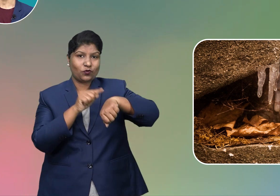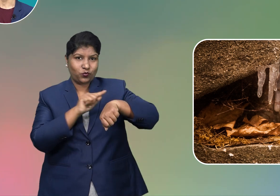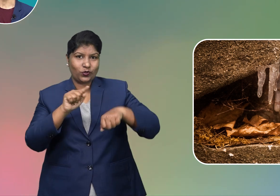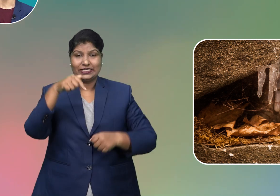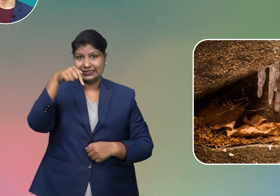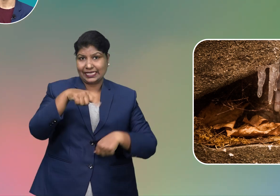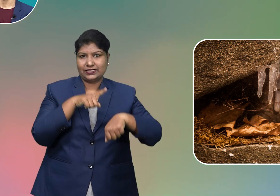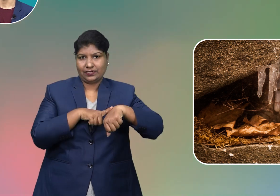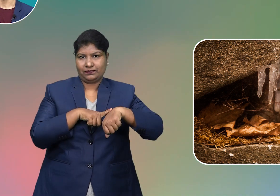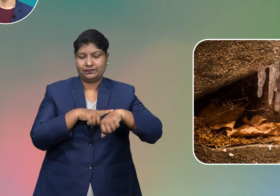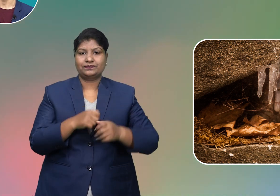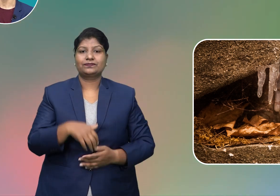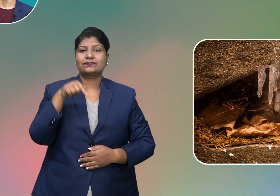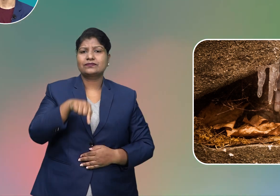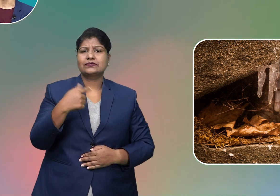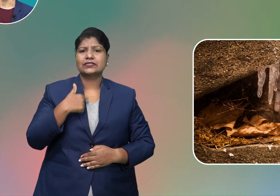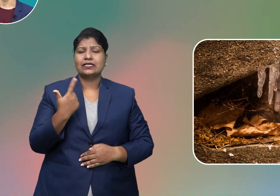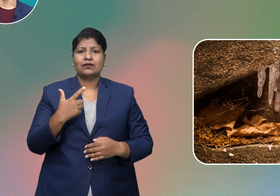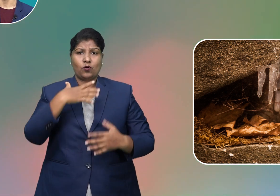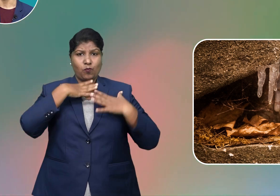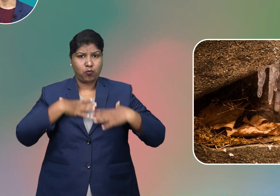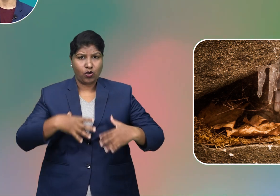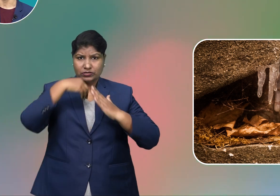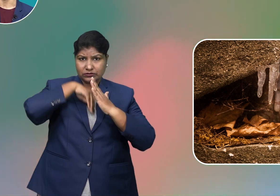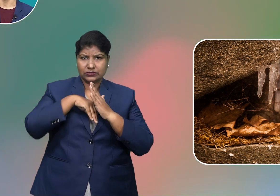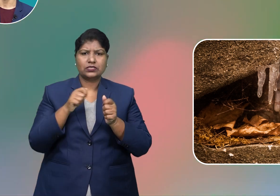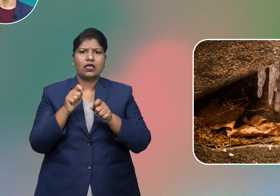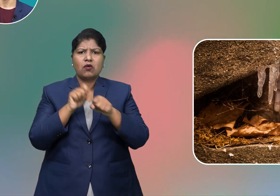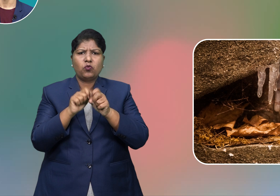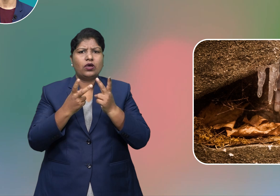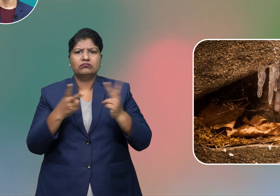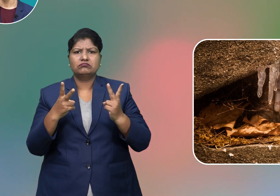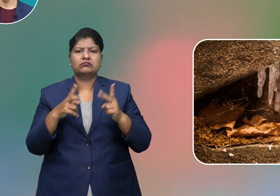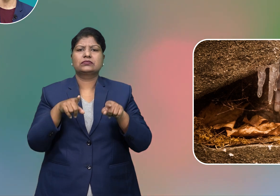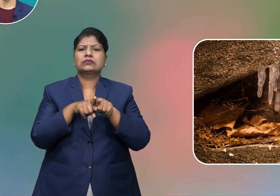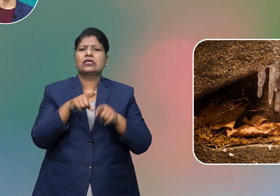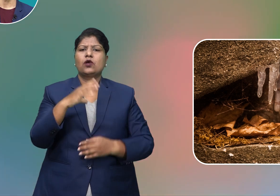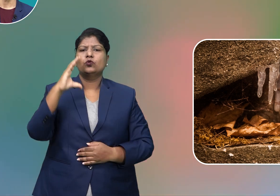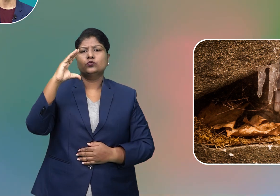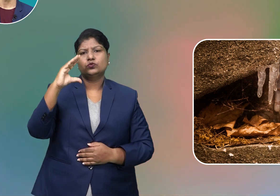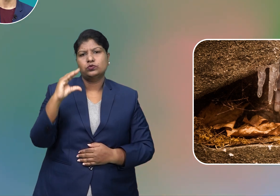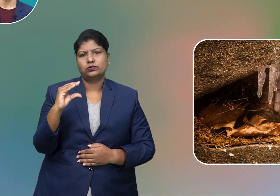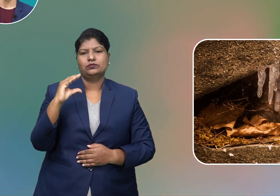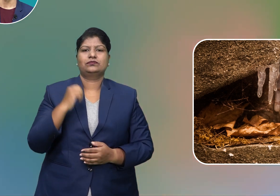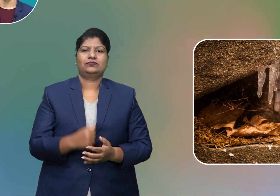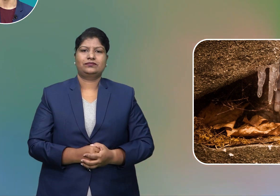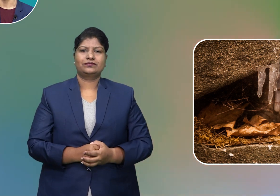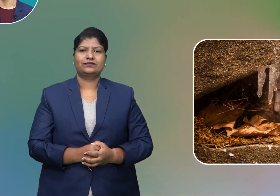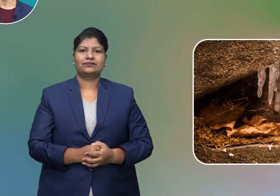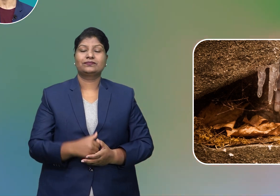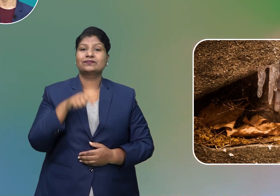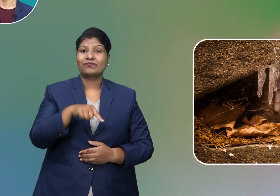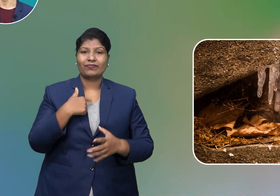During this period, the rate of metabolic activities slows down and